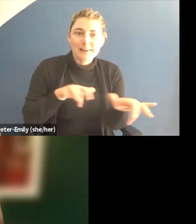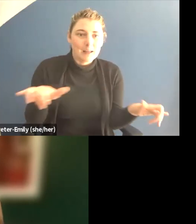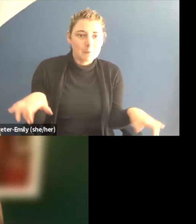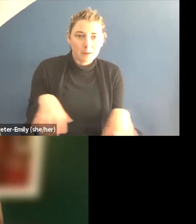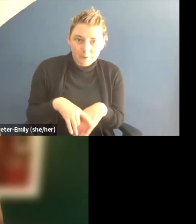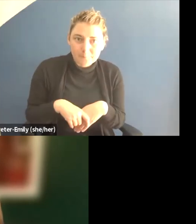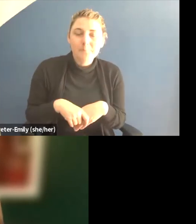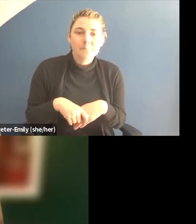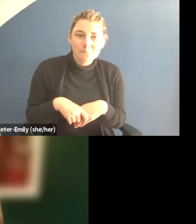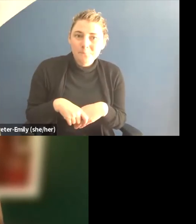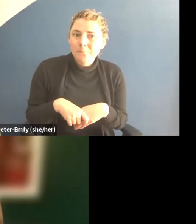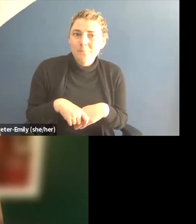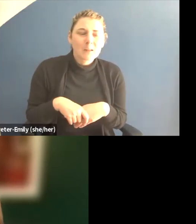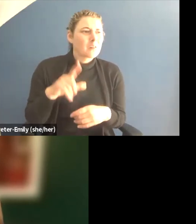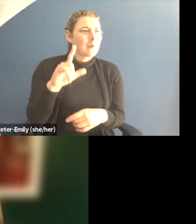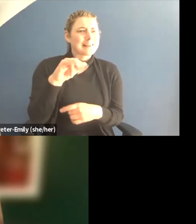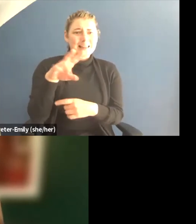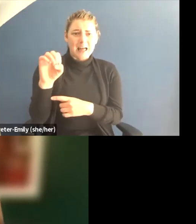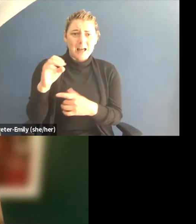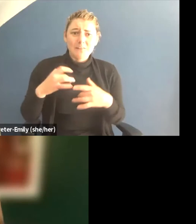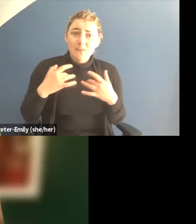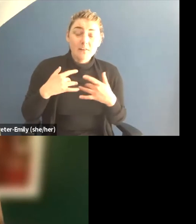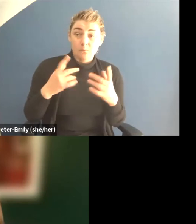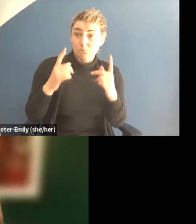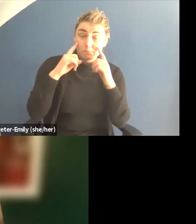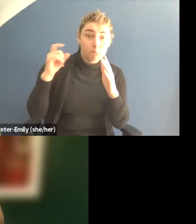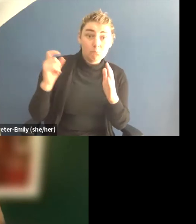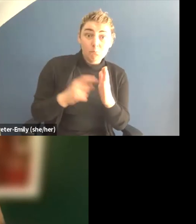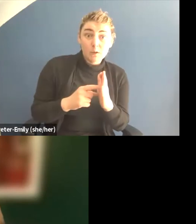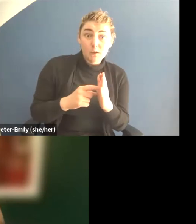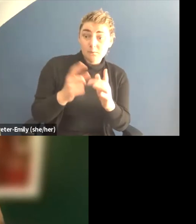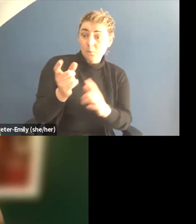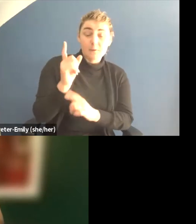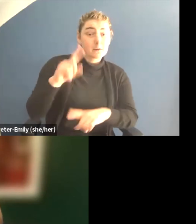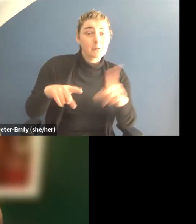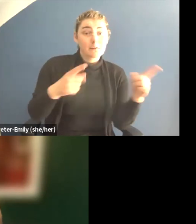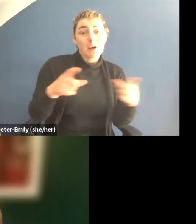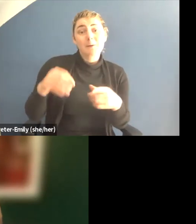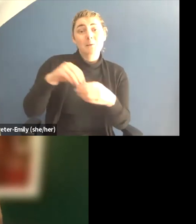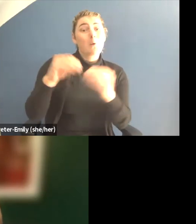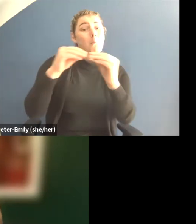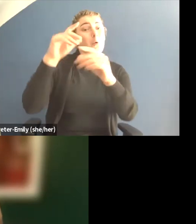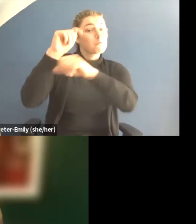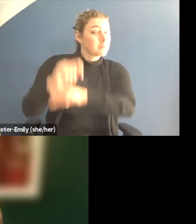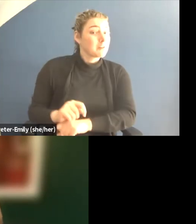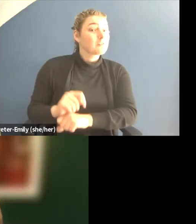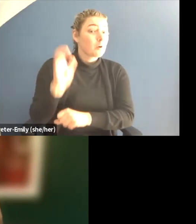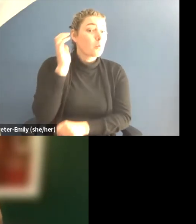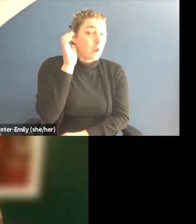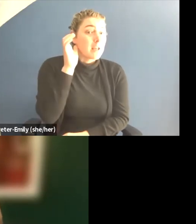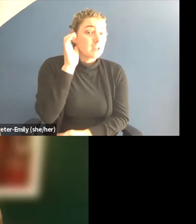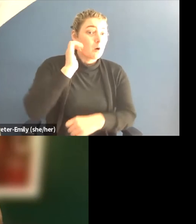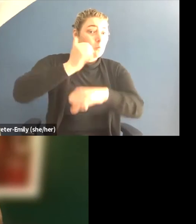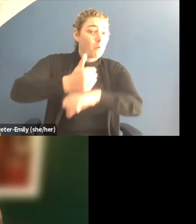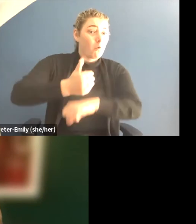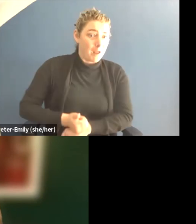time. In those live events, we witnessed moments that could not have occurred in a traditional radio format.